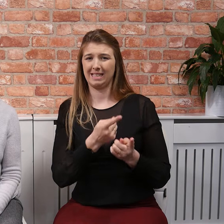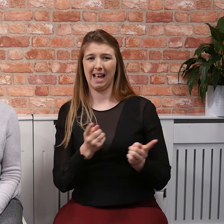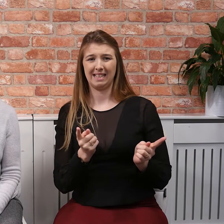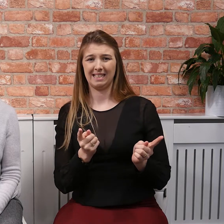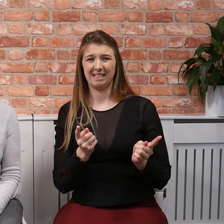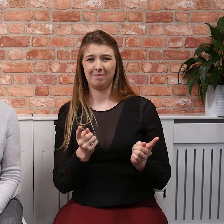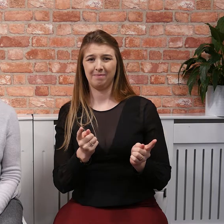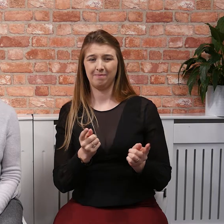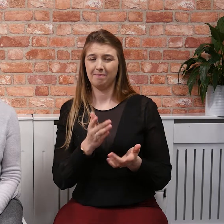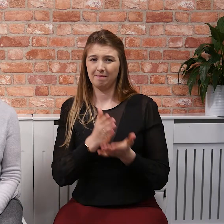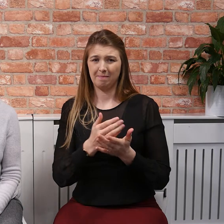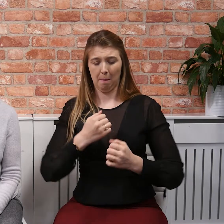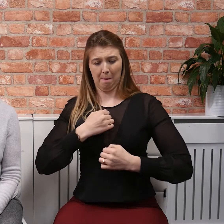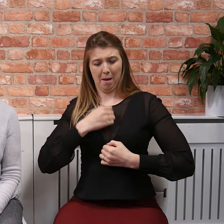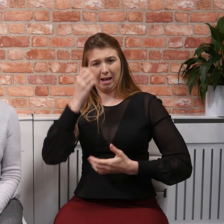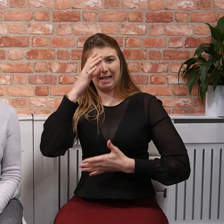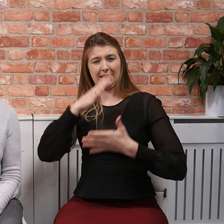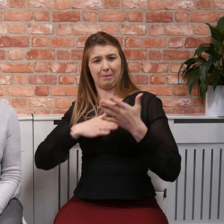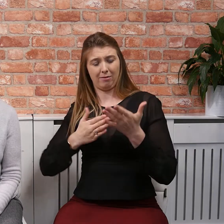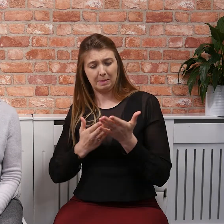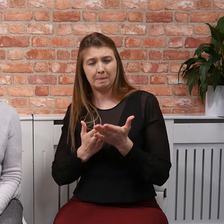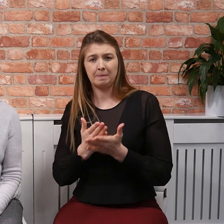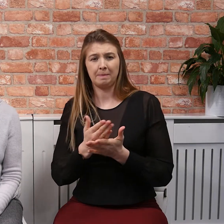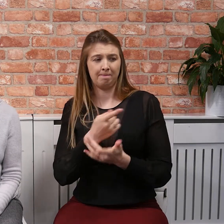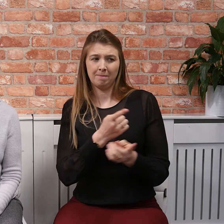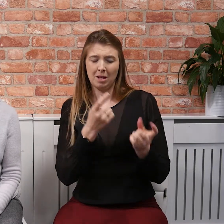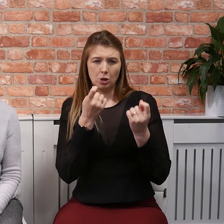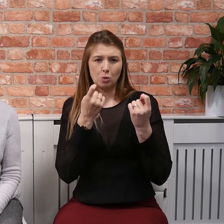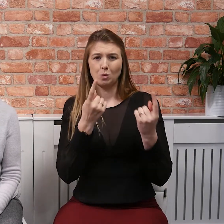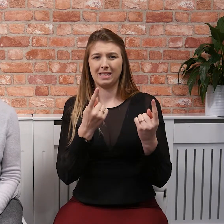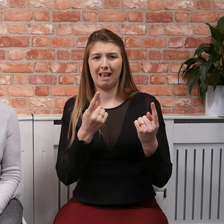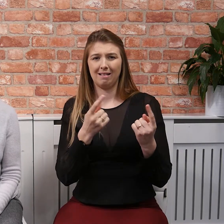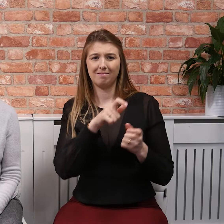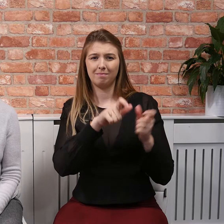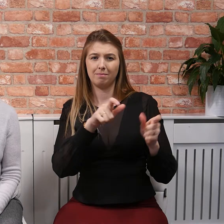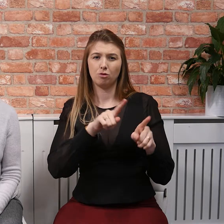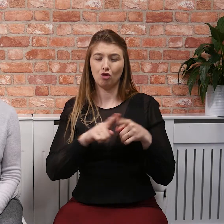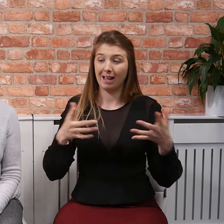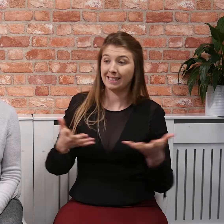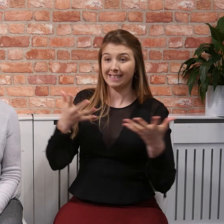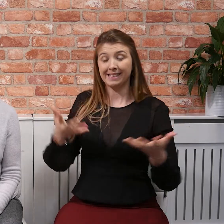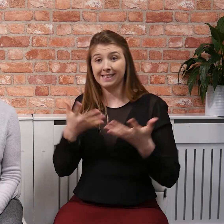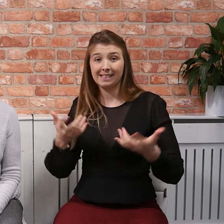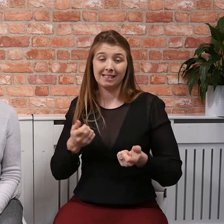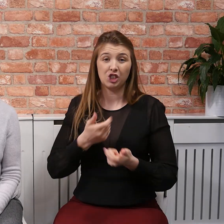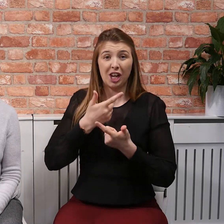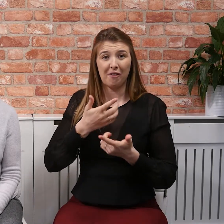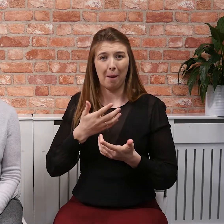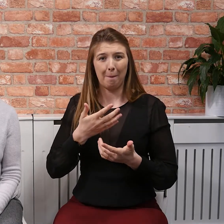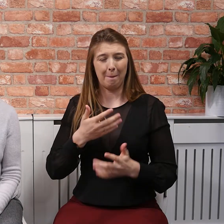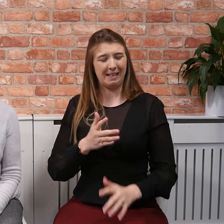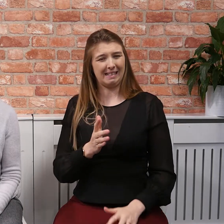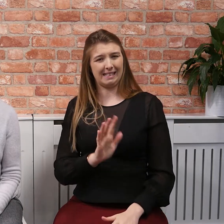don't understand what they're going through, and they often try to cheer them up. I think